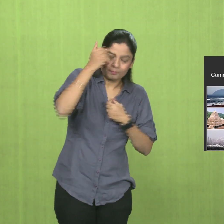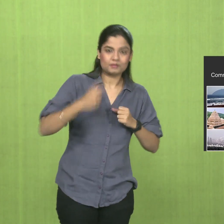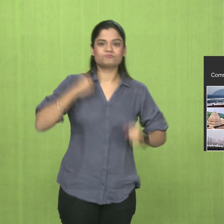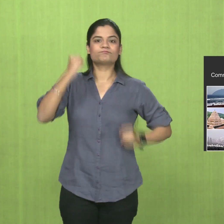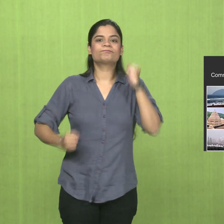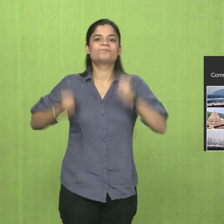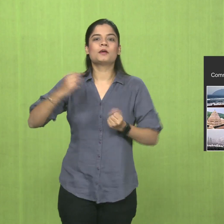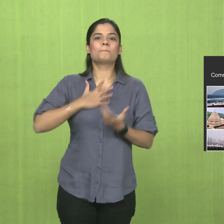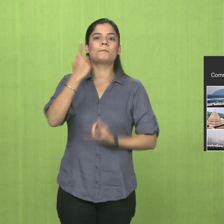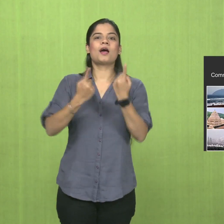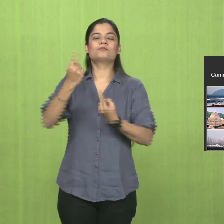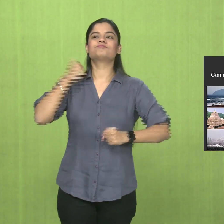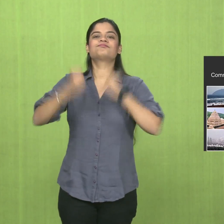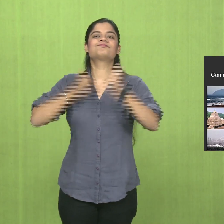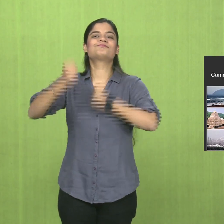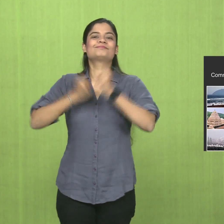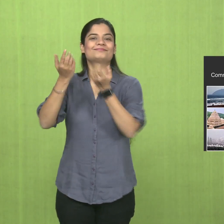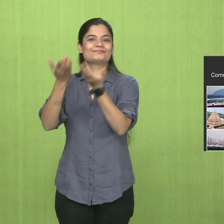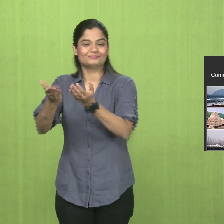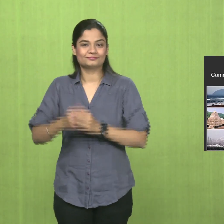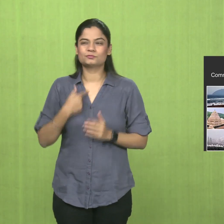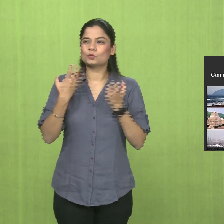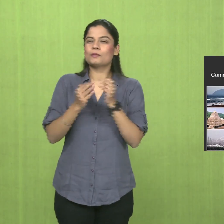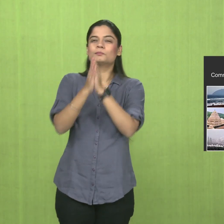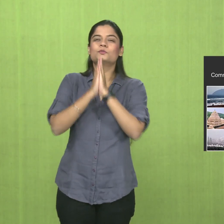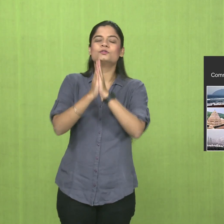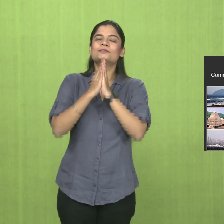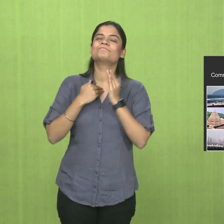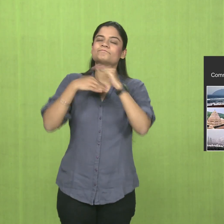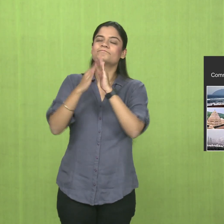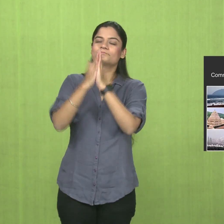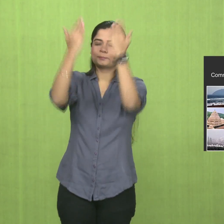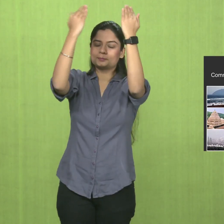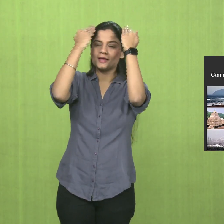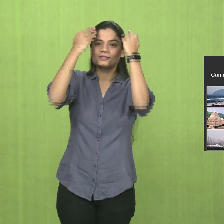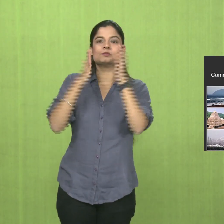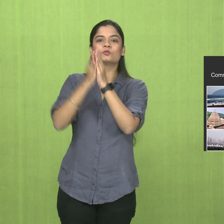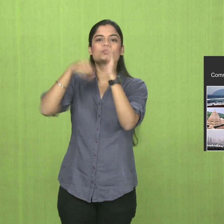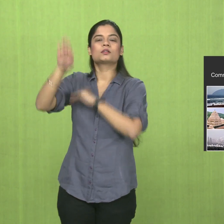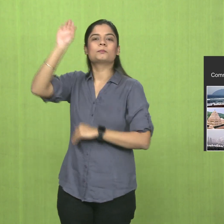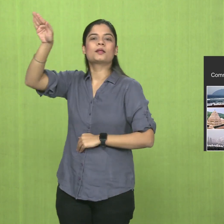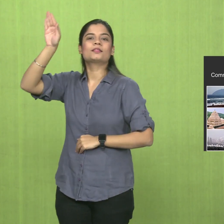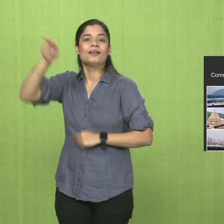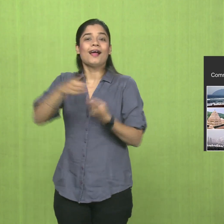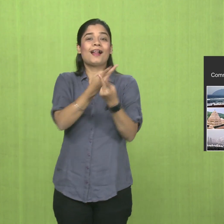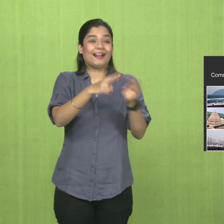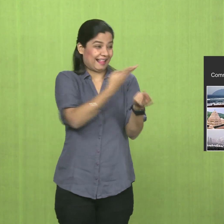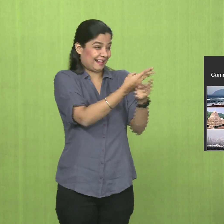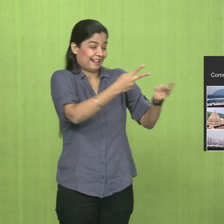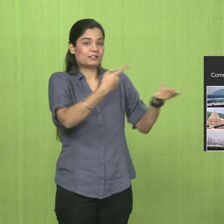Or exercising, we need to exercise in the park is a resource. We need to worship God, then temple is a resource. So all